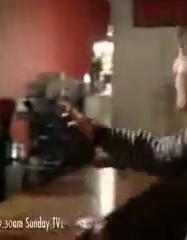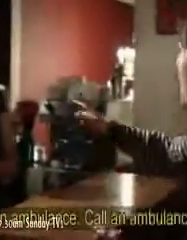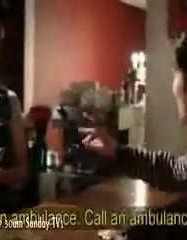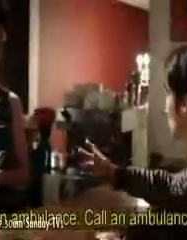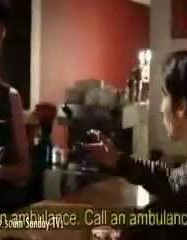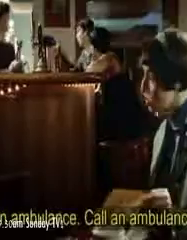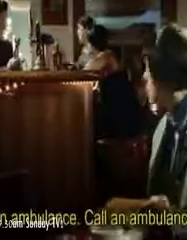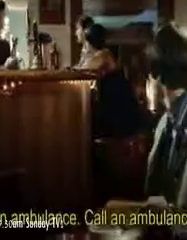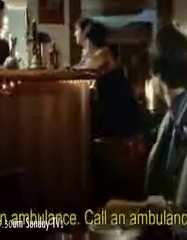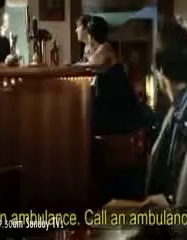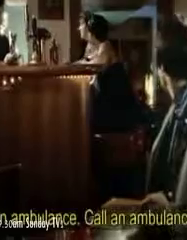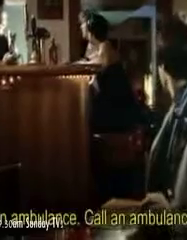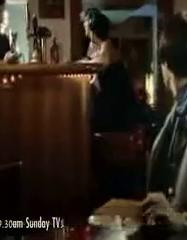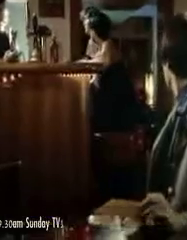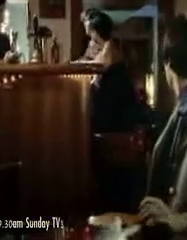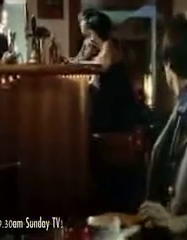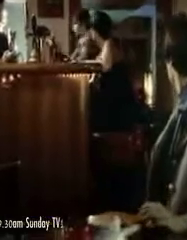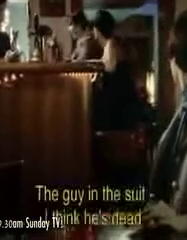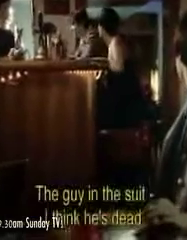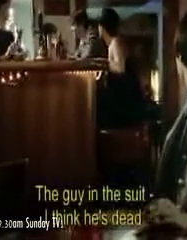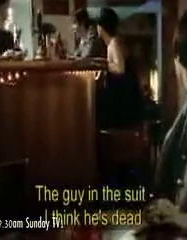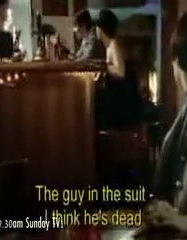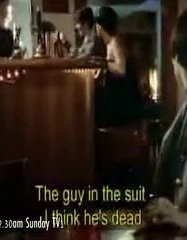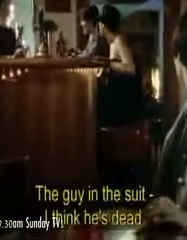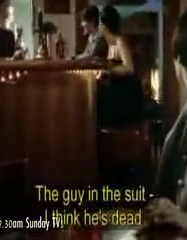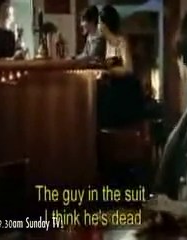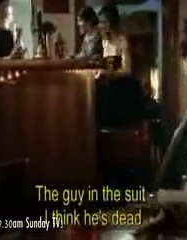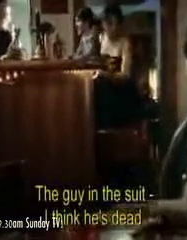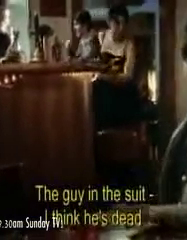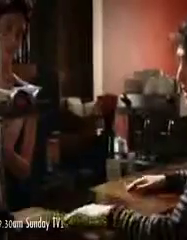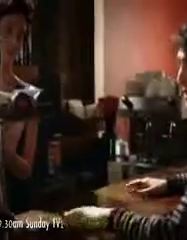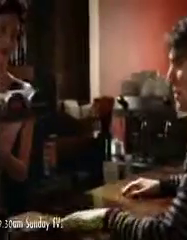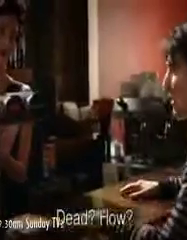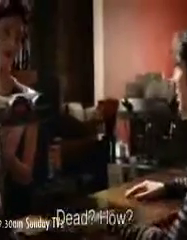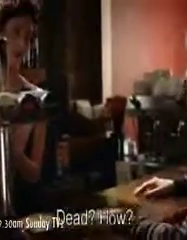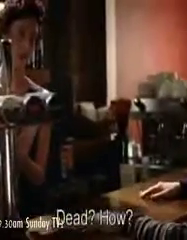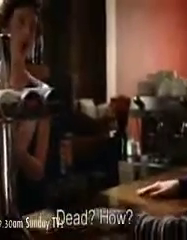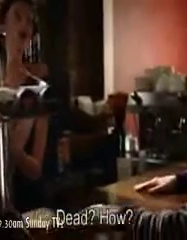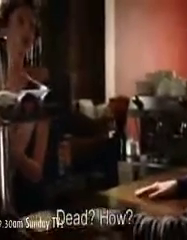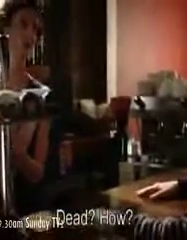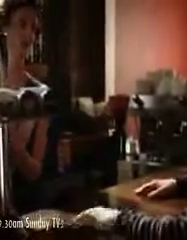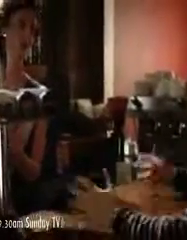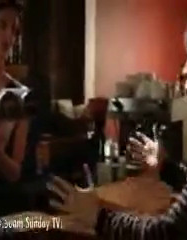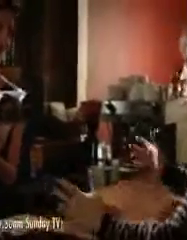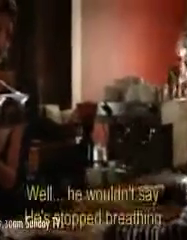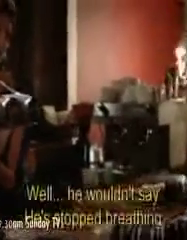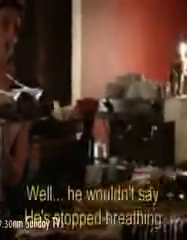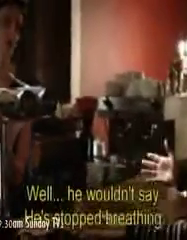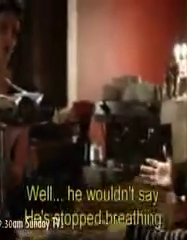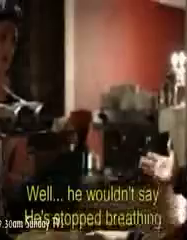An ambulance, call an ambulance. The guy in the suit, I think he's dead. Dead? How? He wouldn't say, he